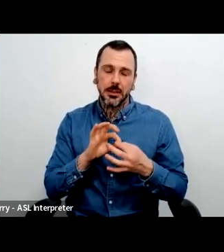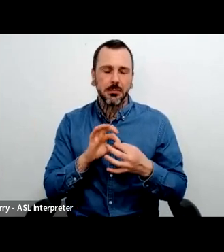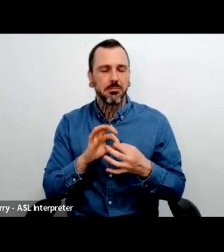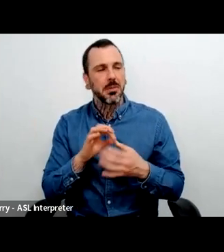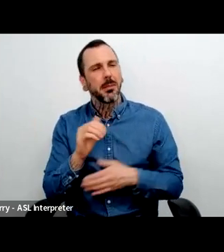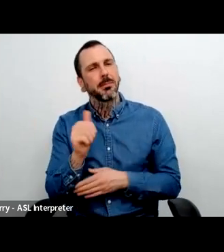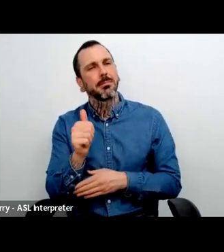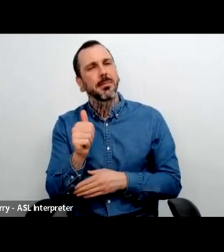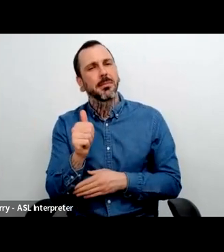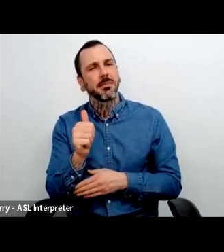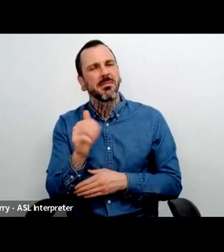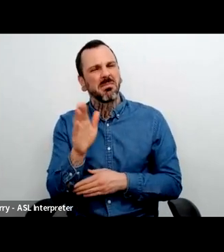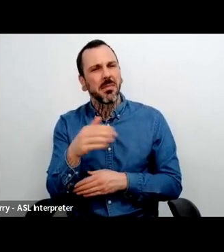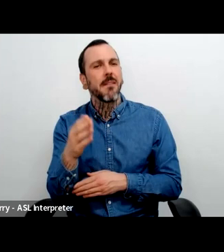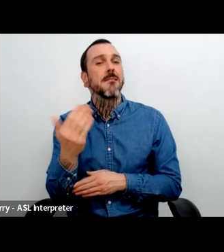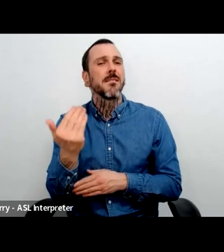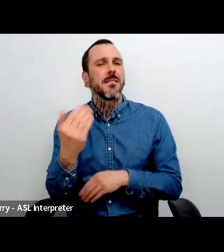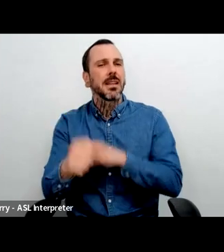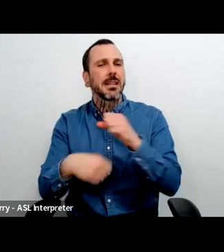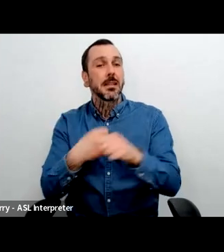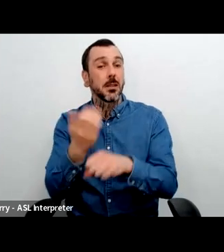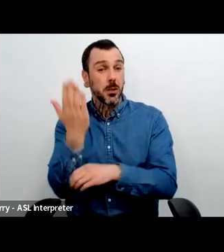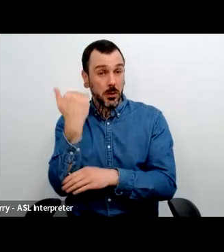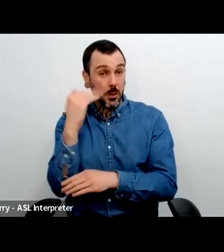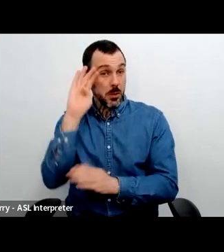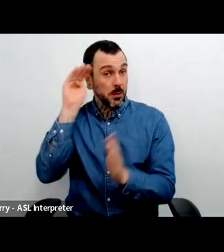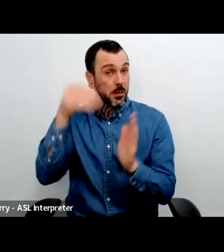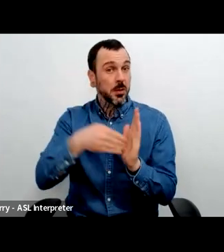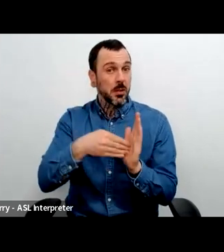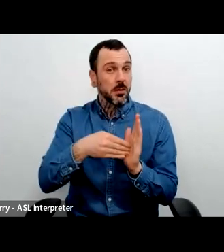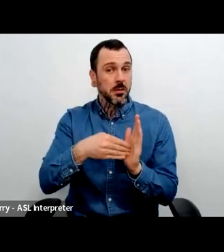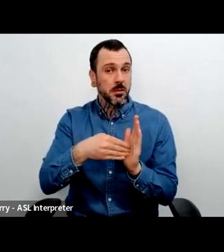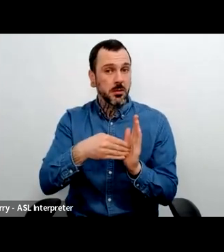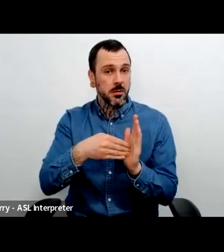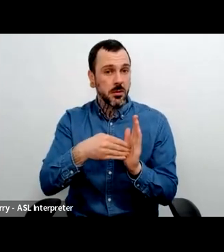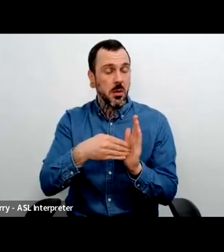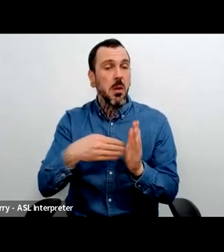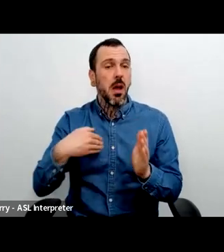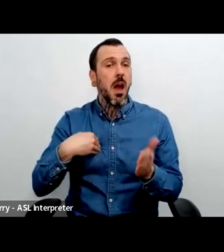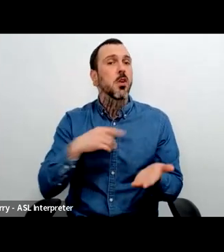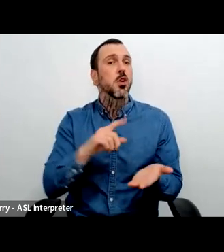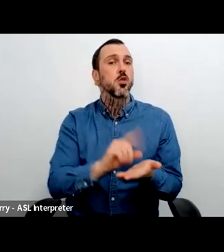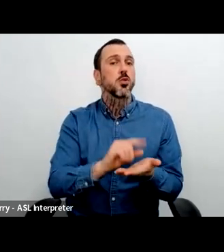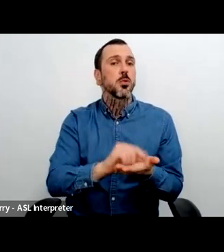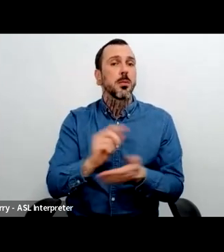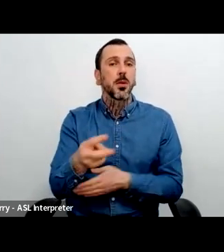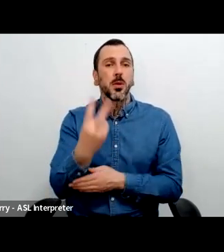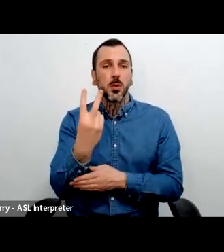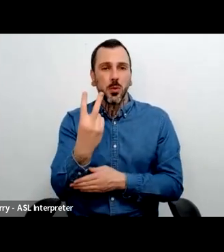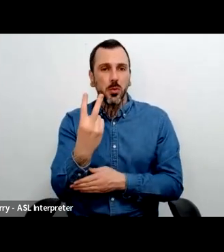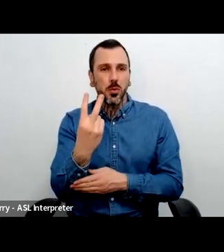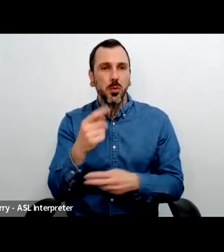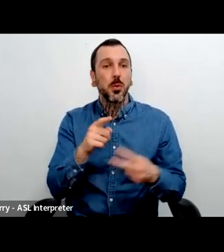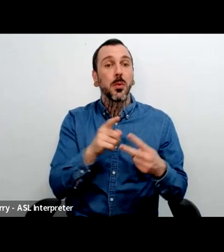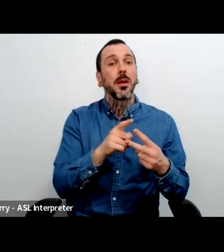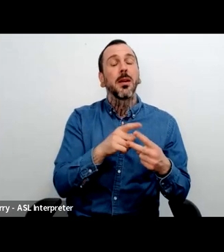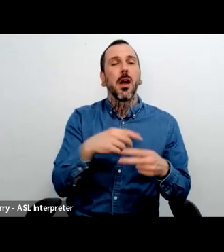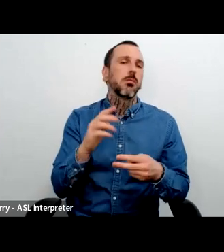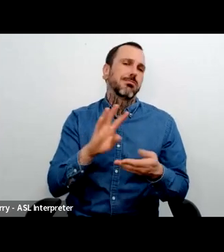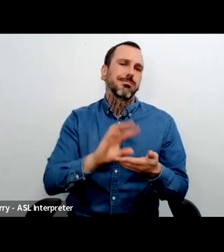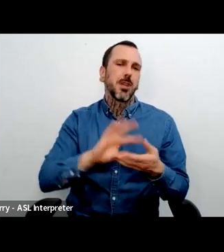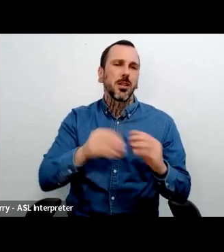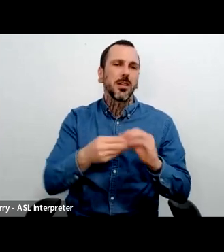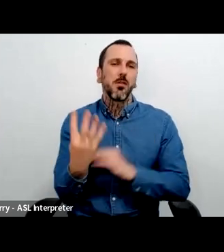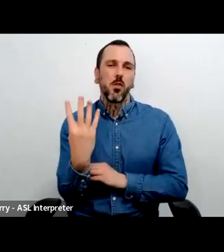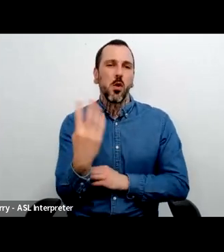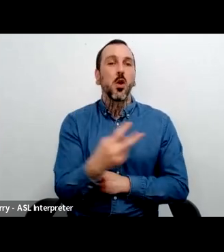probably say, in Montreal, we had 4 alternative weeklies, 2 in English, 2 in French. I was an associate editor of the Mirror. It's